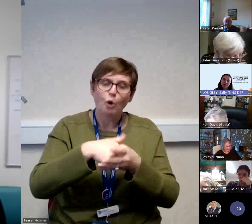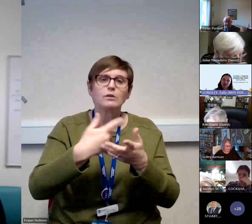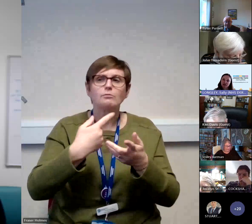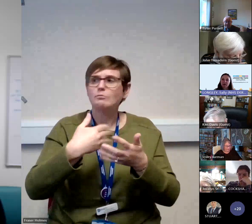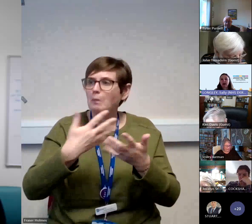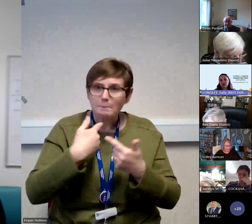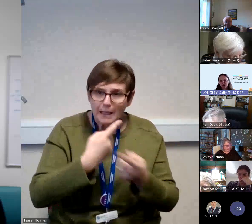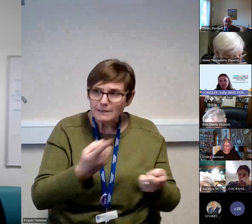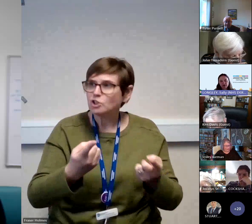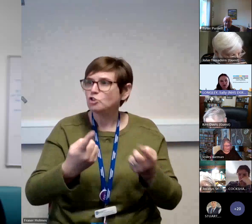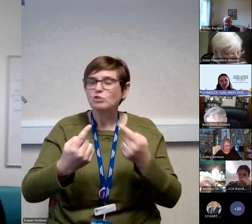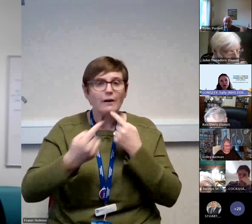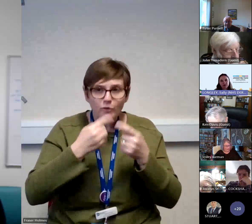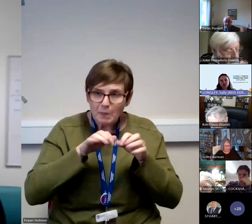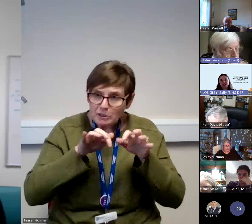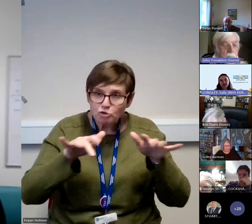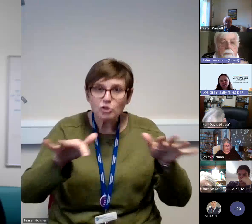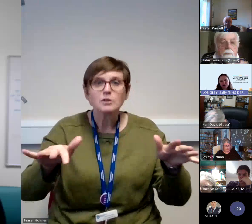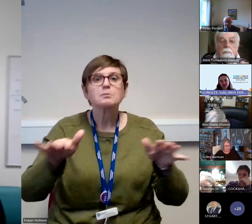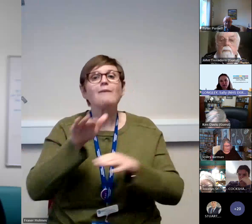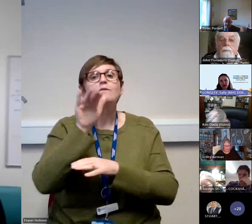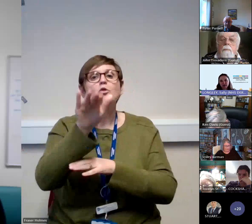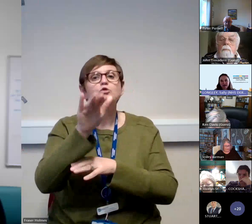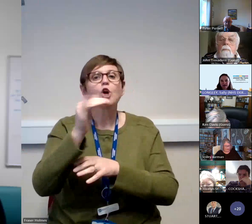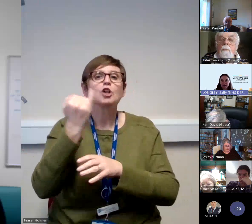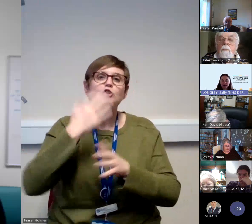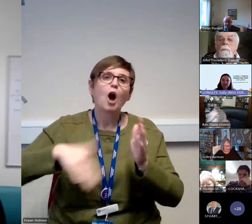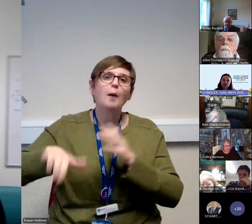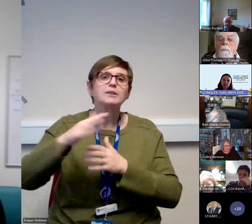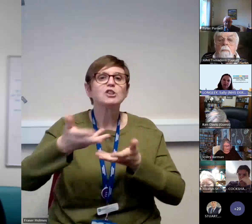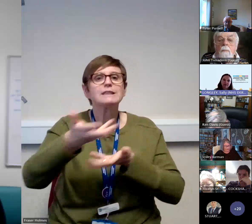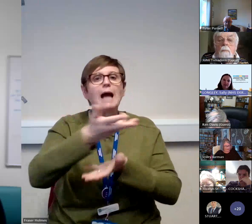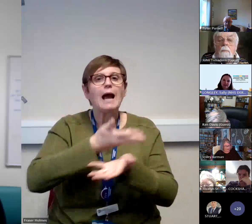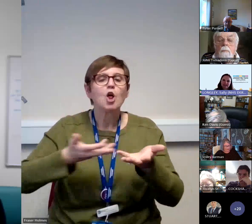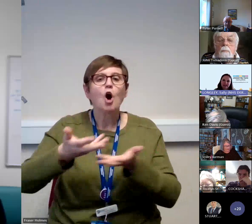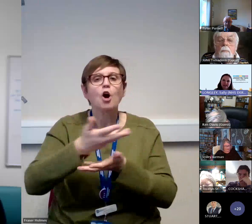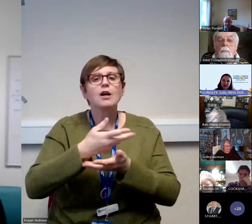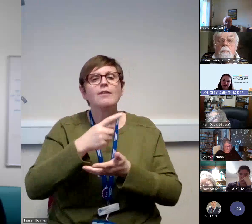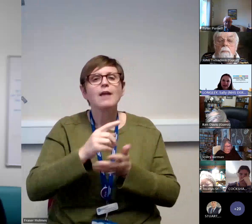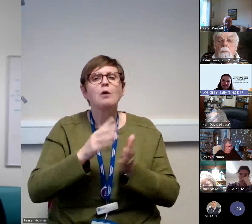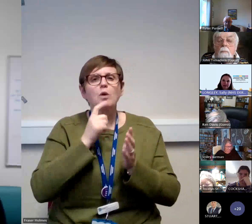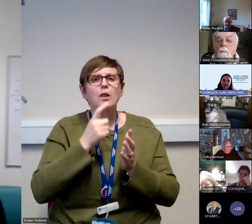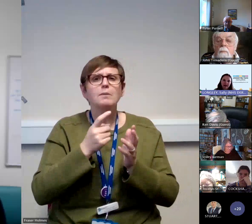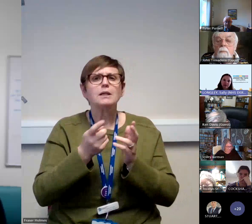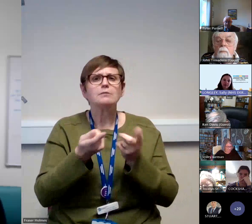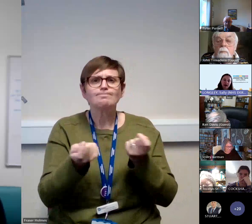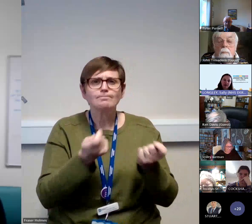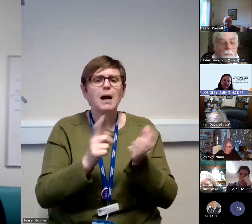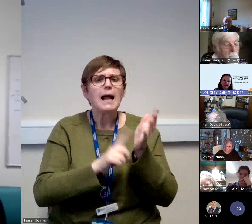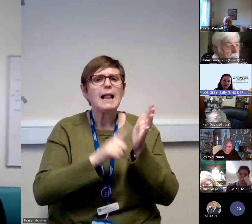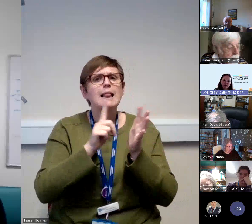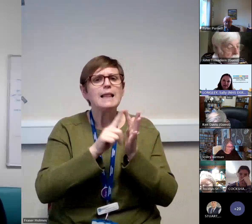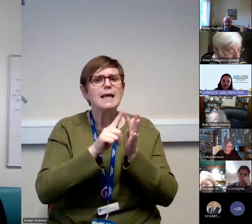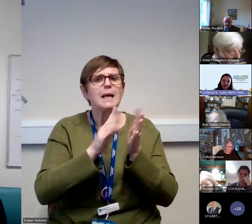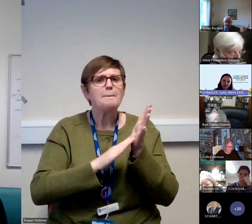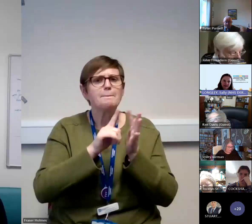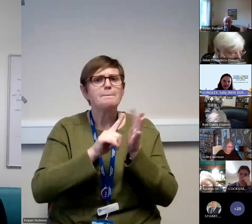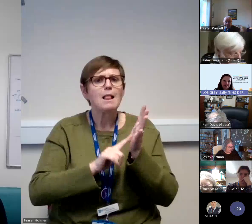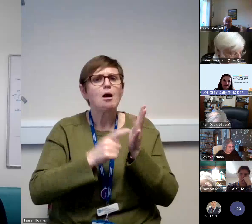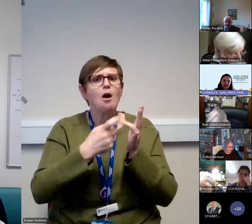share the information about future Derbyshire dialogues as well. That session will be facilitated by Lee Meller from our team,